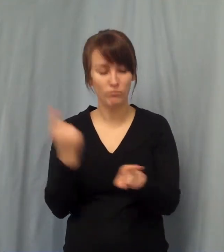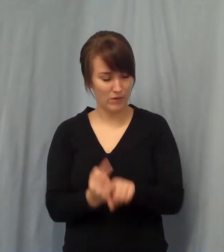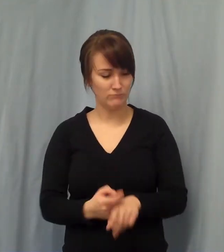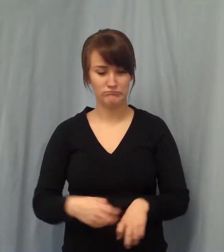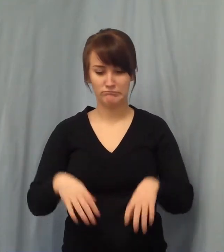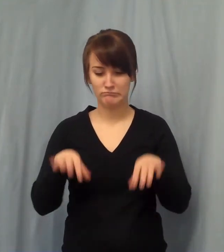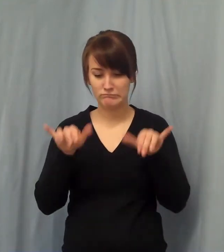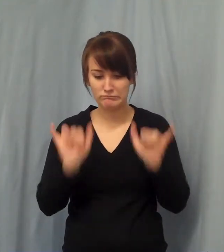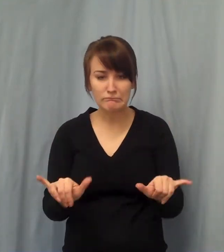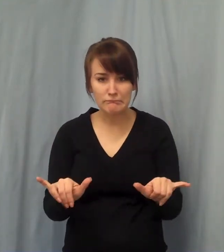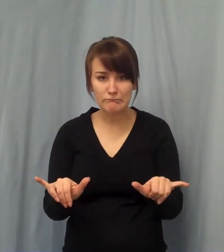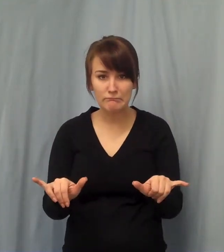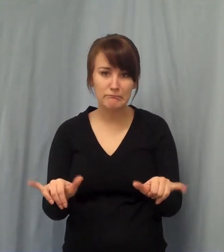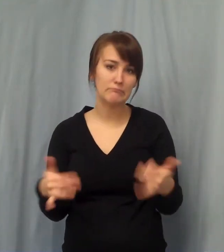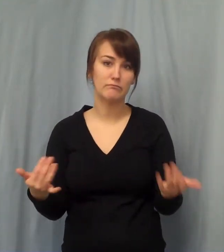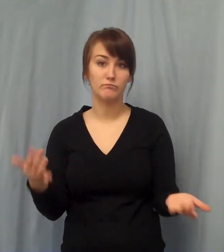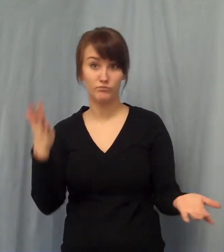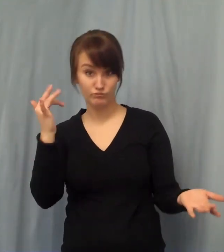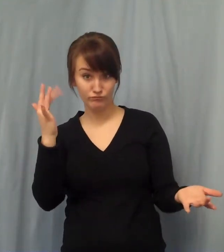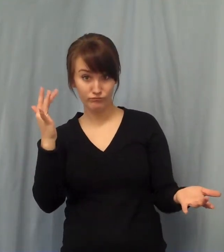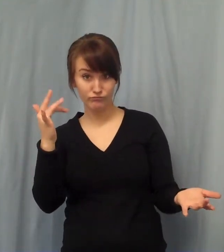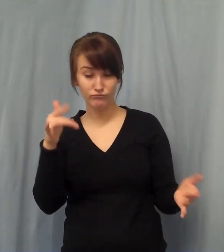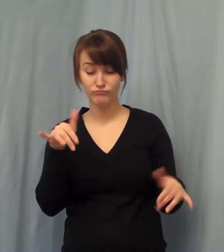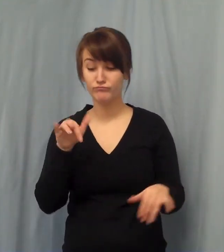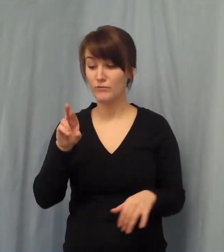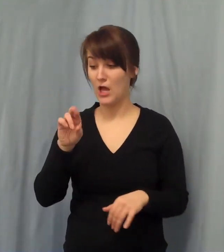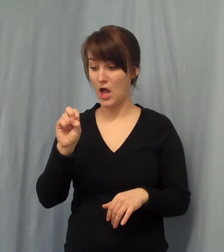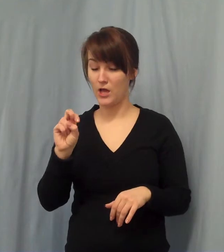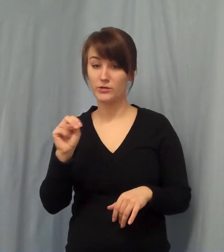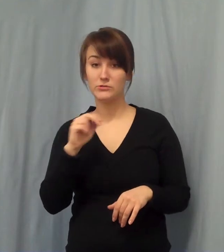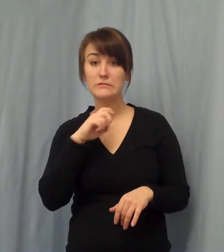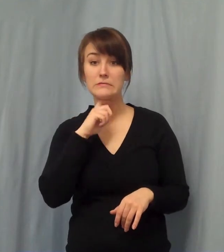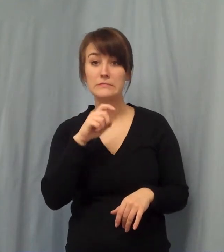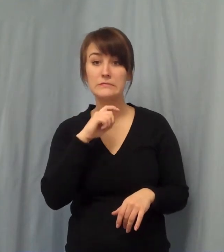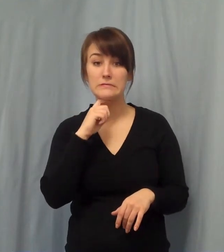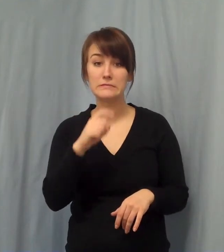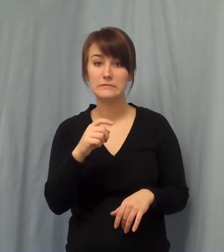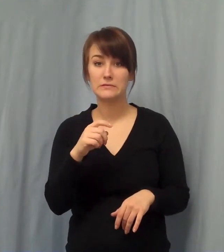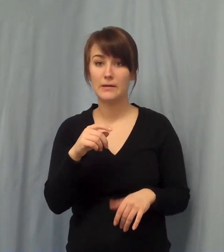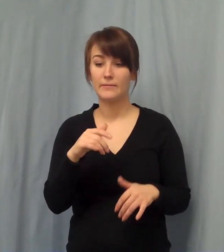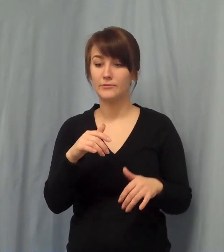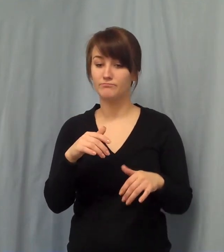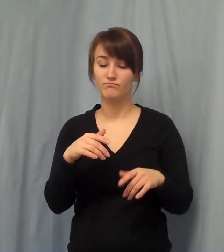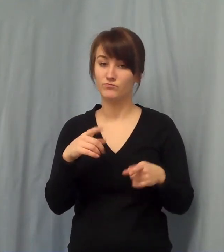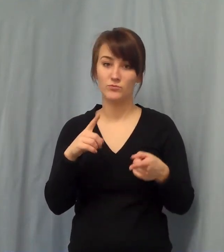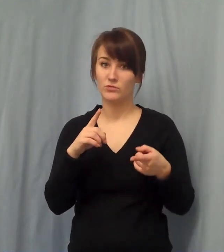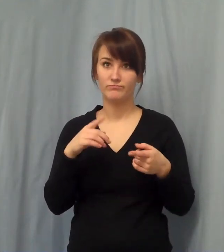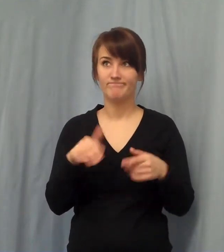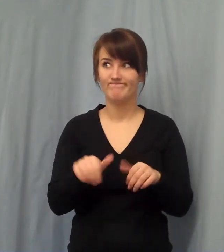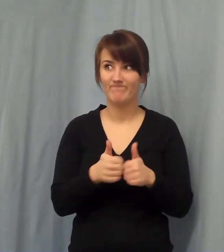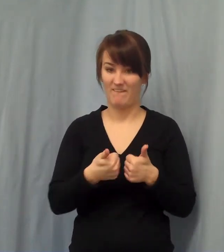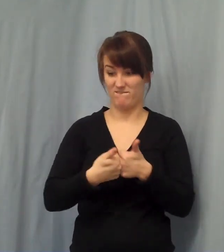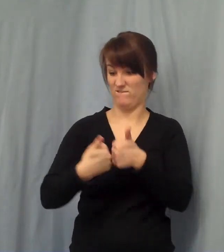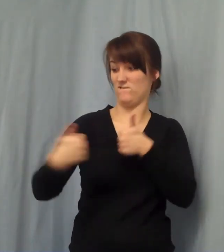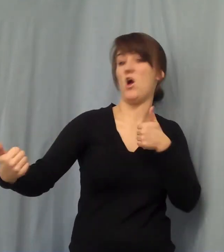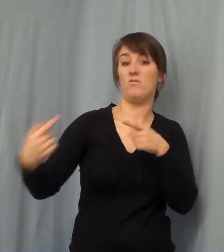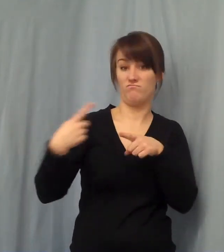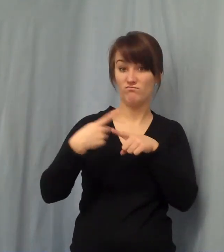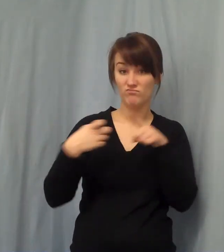they? That's because those iron filings are beyond what we call the magnetic field. There is no pull